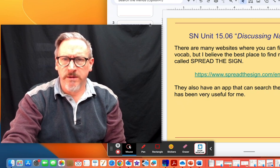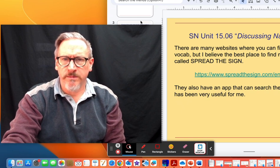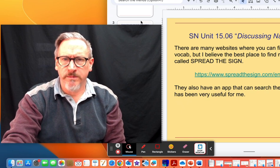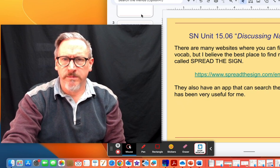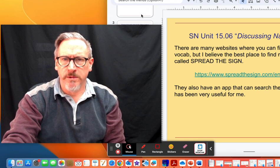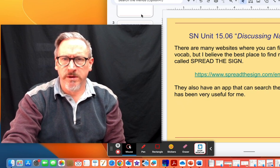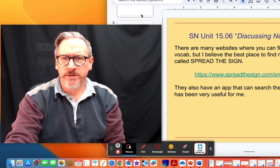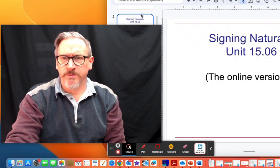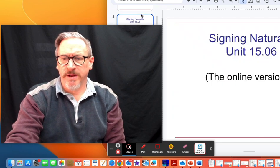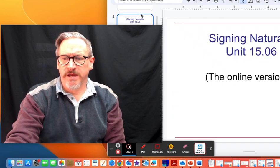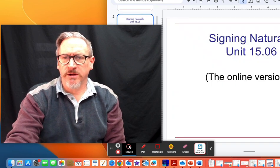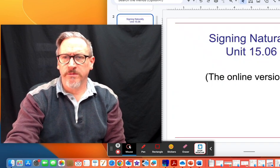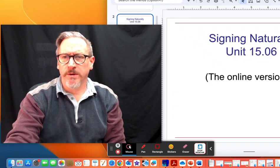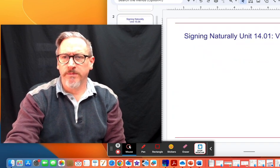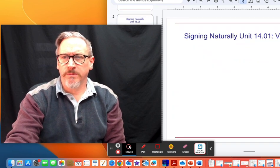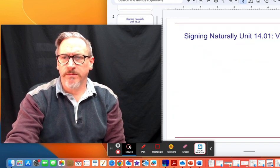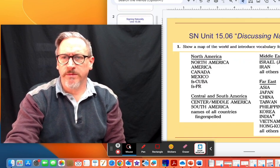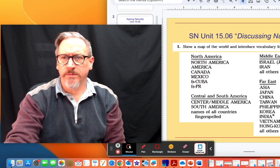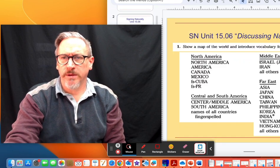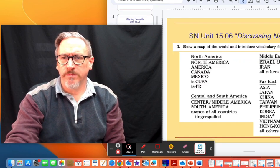Let me jump back here.